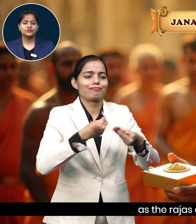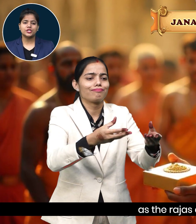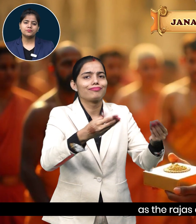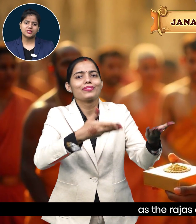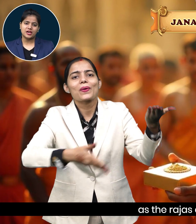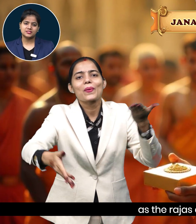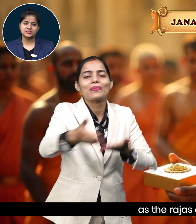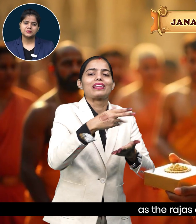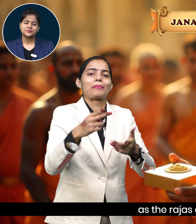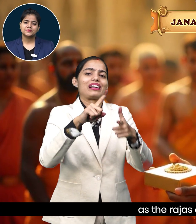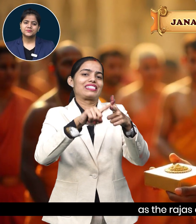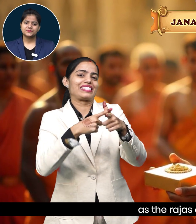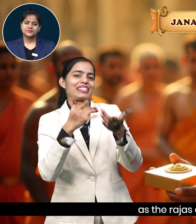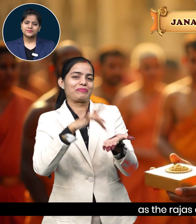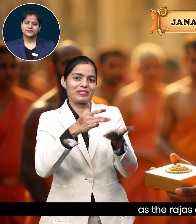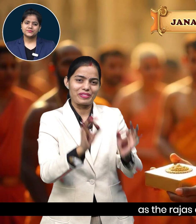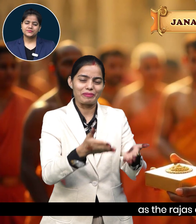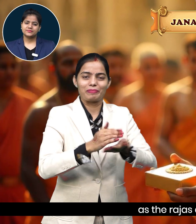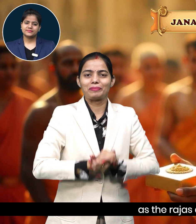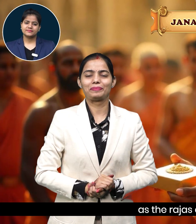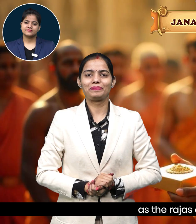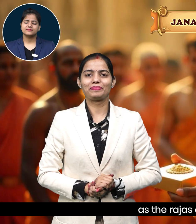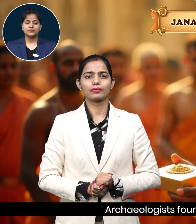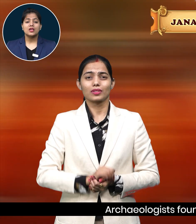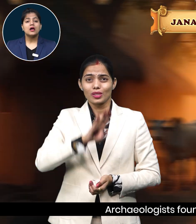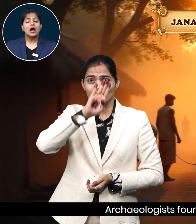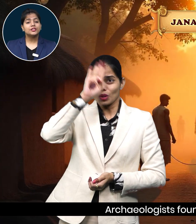of Janpadas.